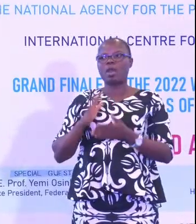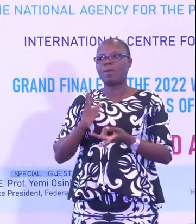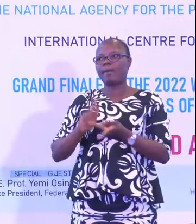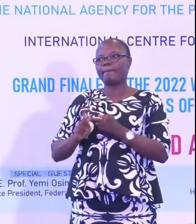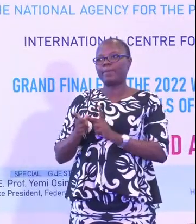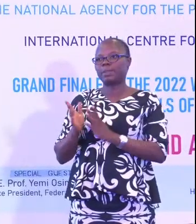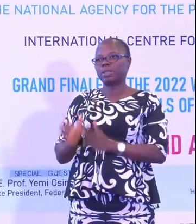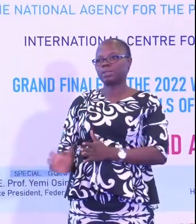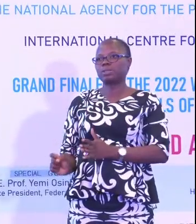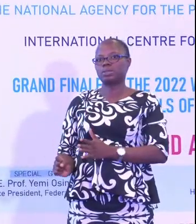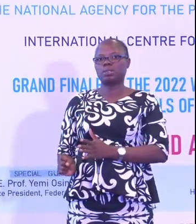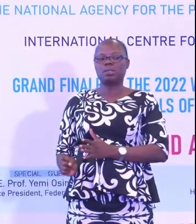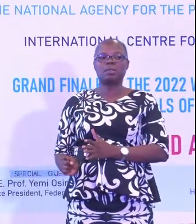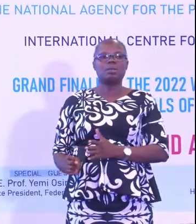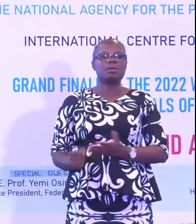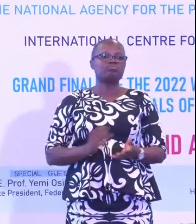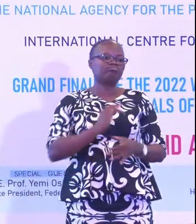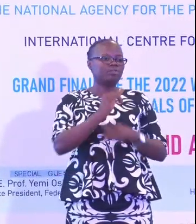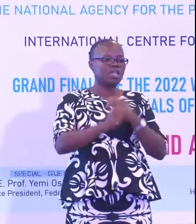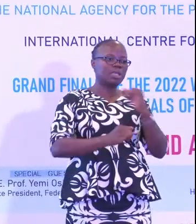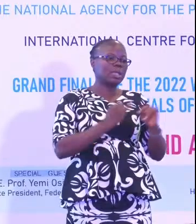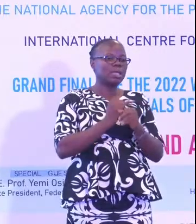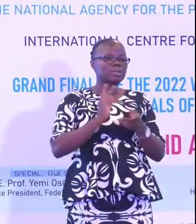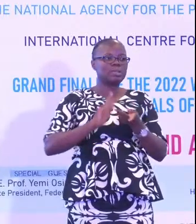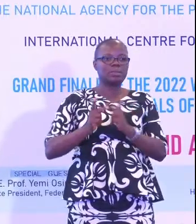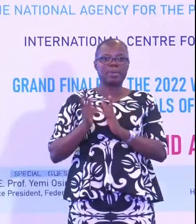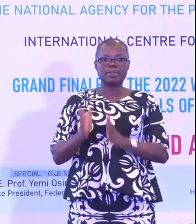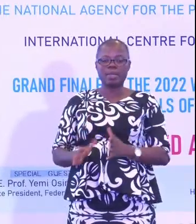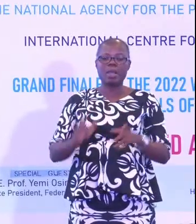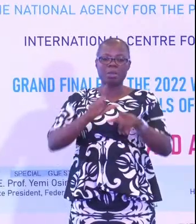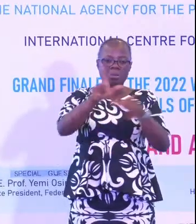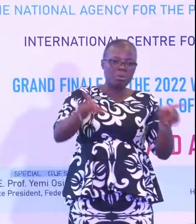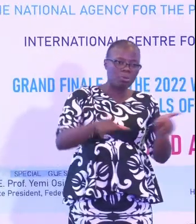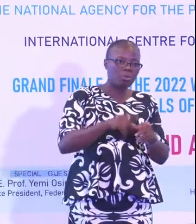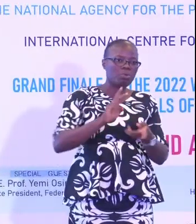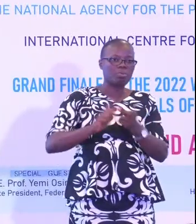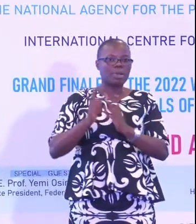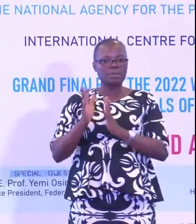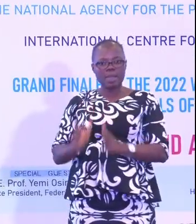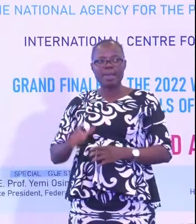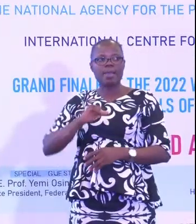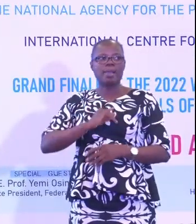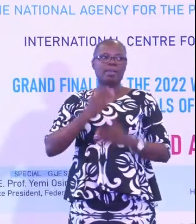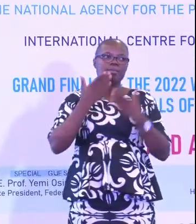partners, international partners, local partners. I thank